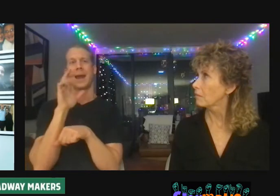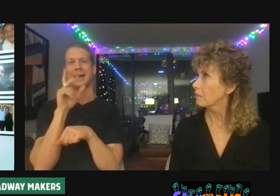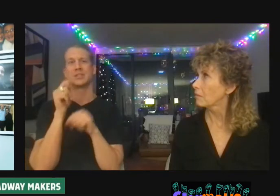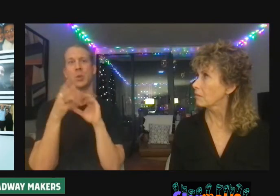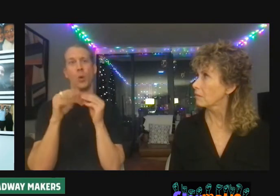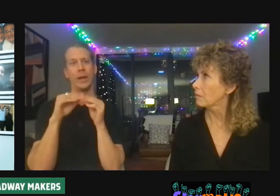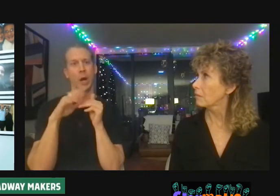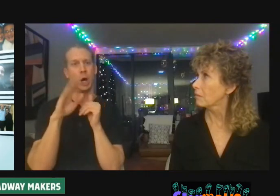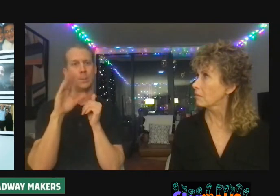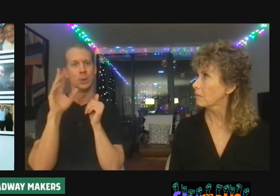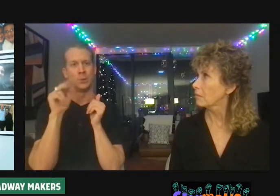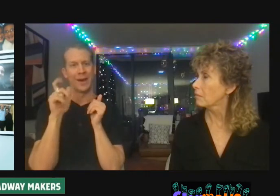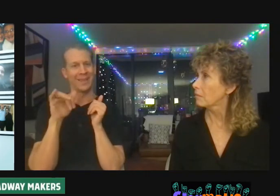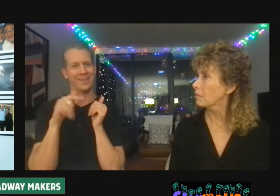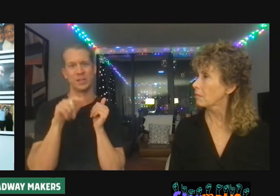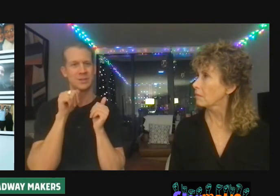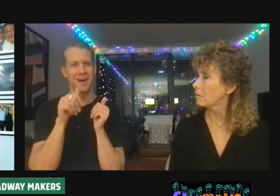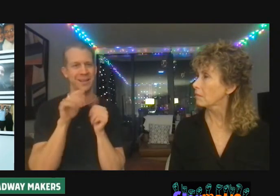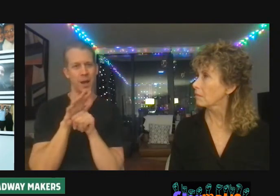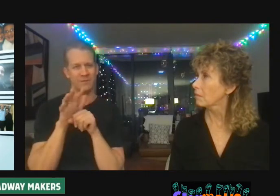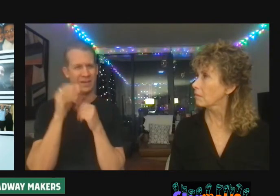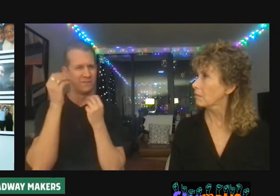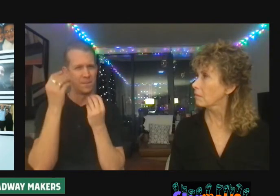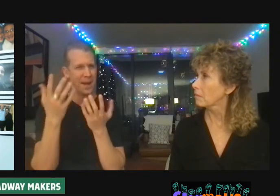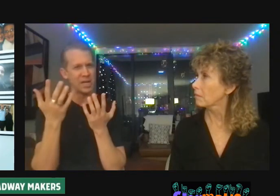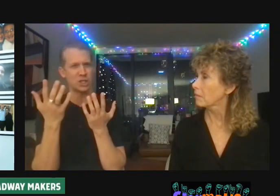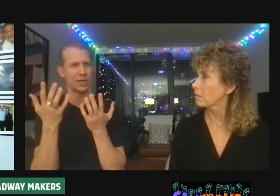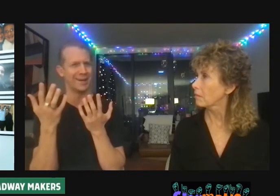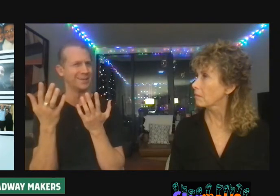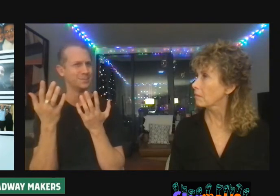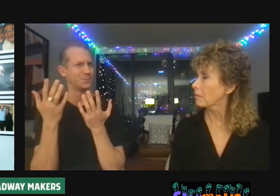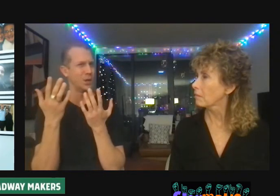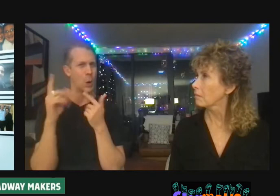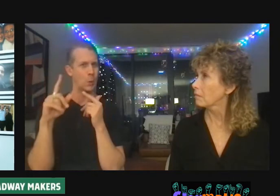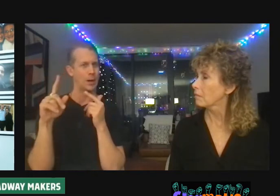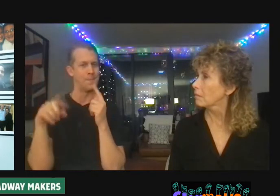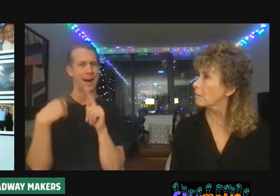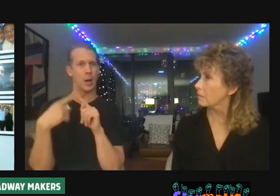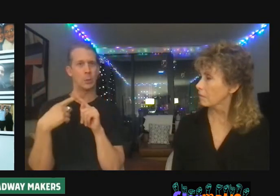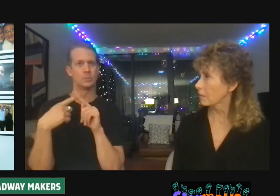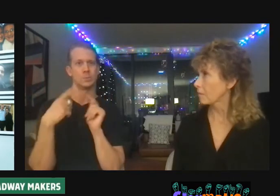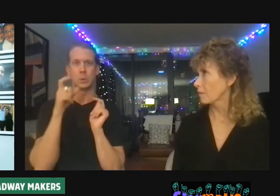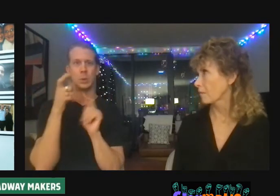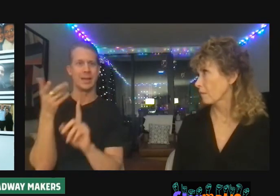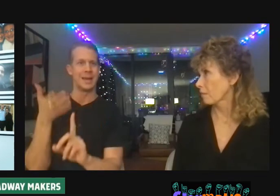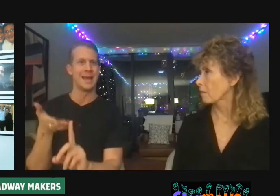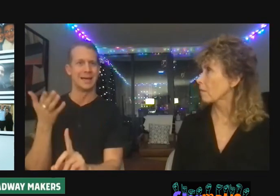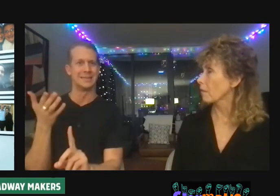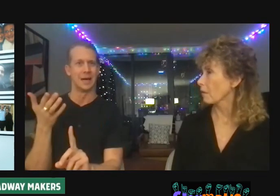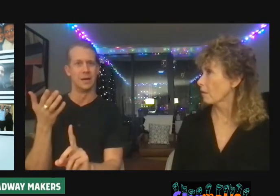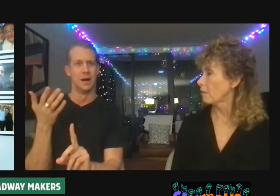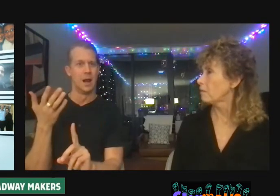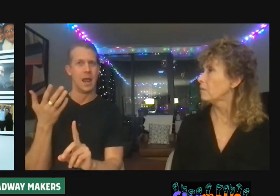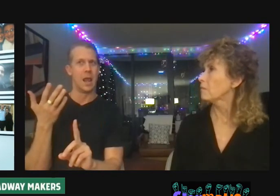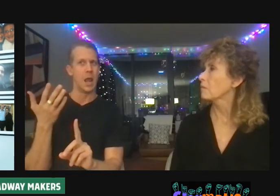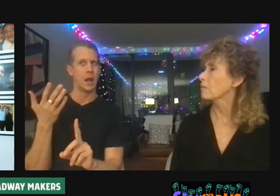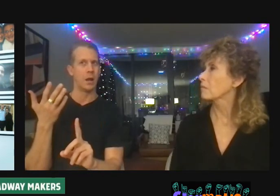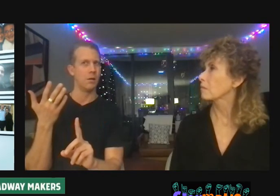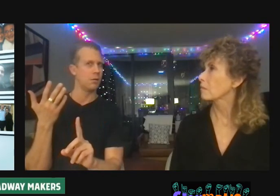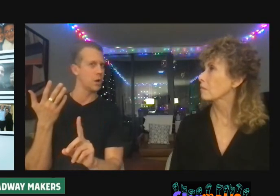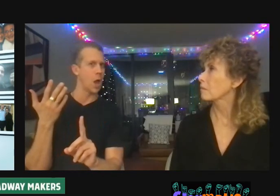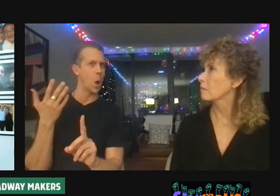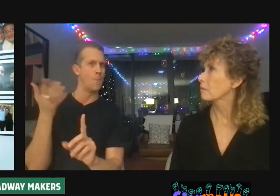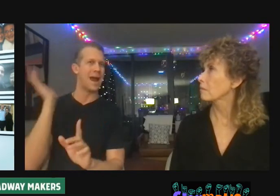the backstory on Boo Radley. There's not enough information, you know, about who he is.